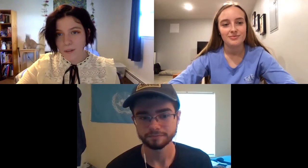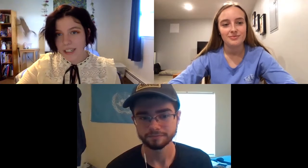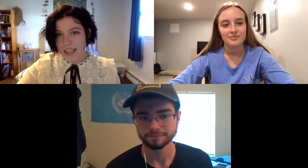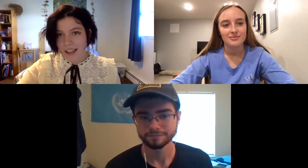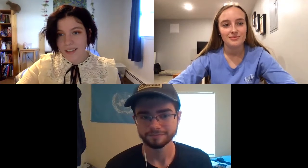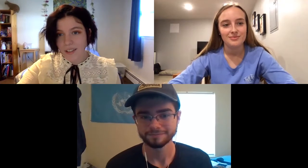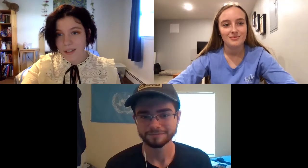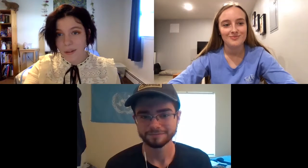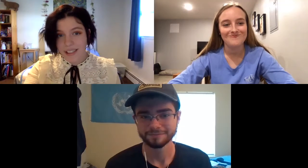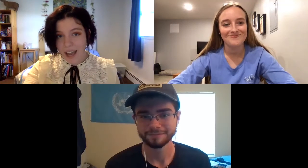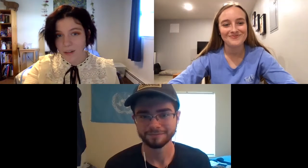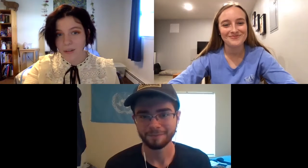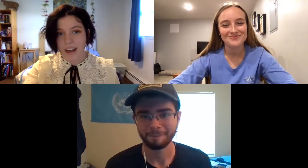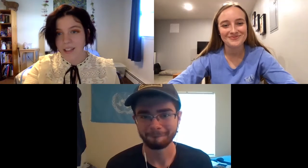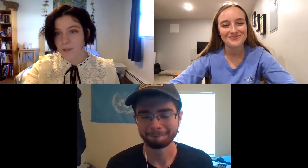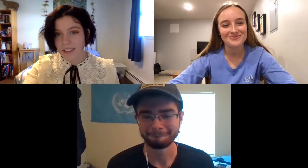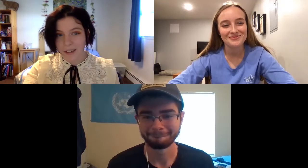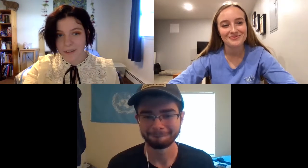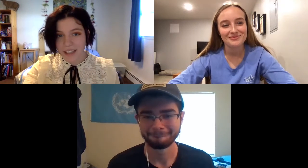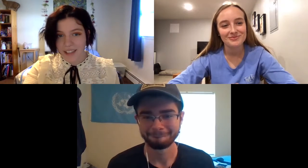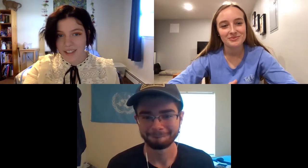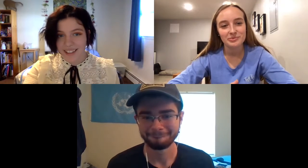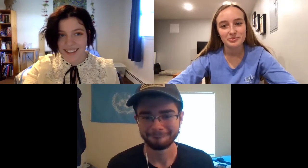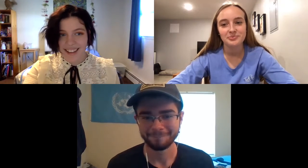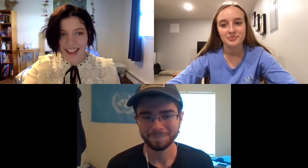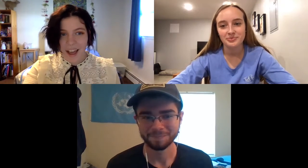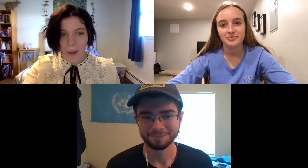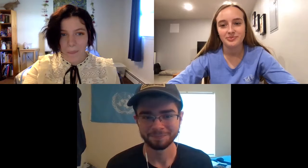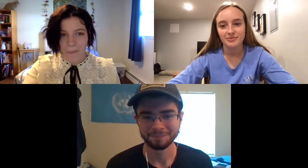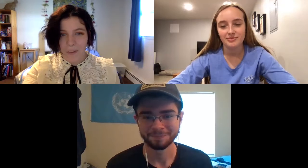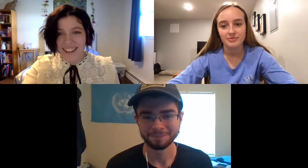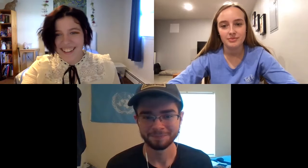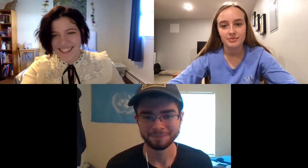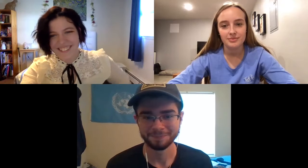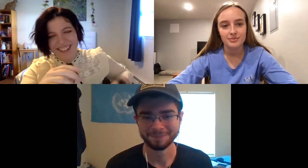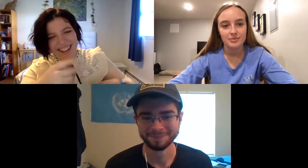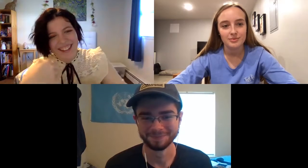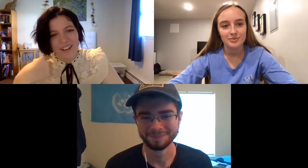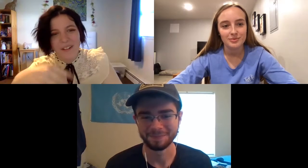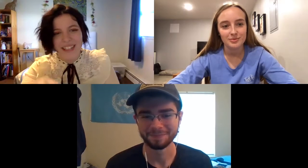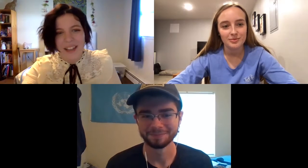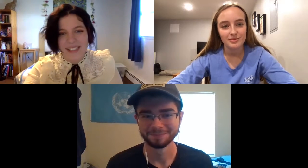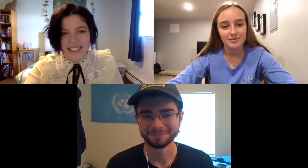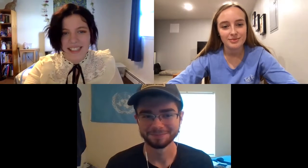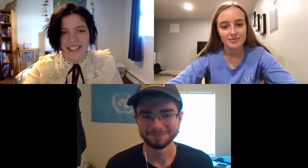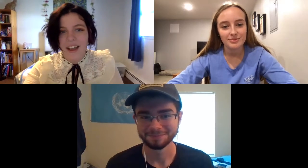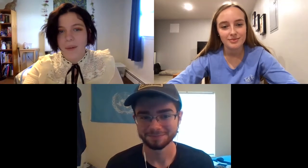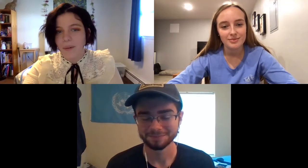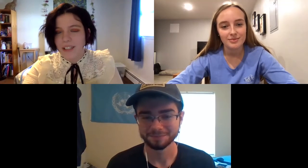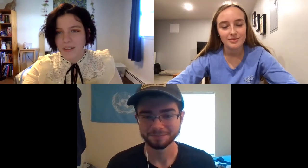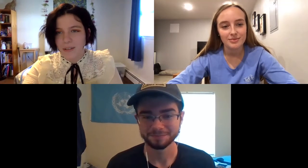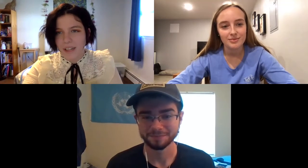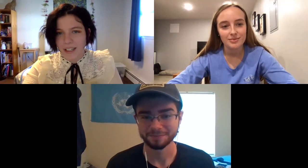feel free to ask to slow us down or ask for clarification. We're not going to go over the ABCs,